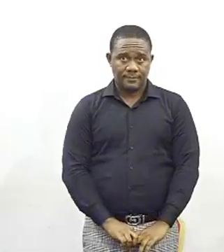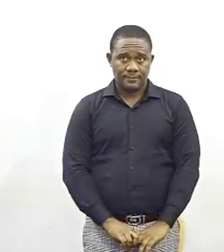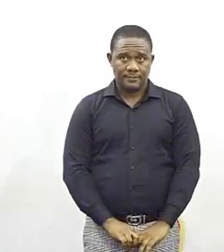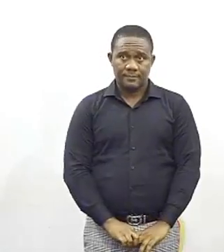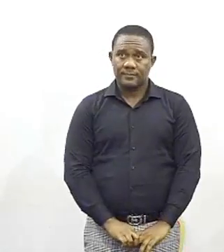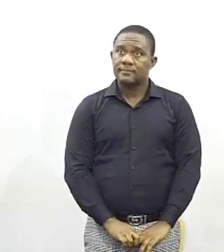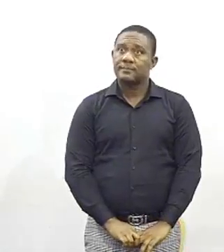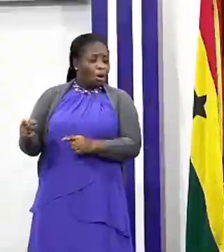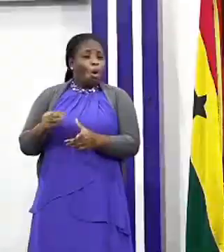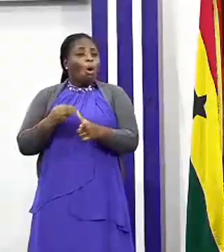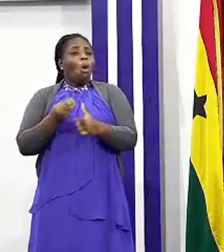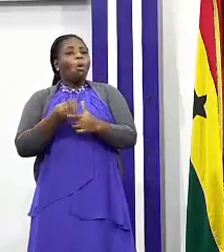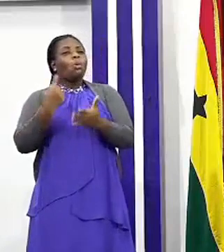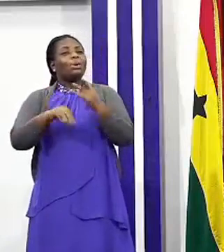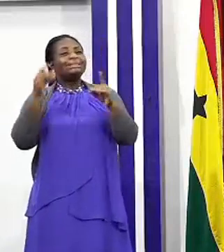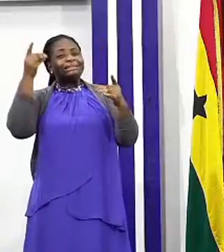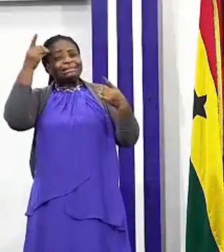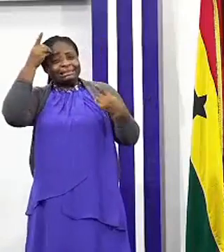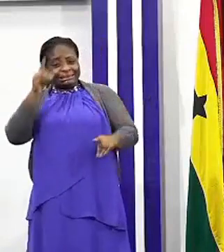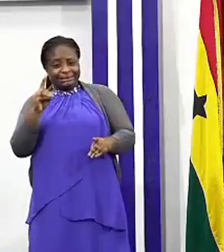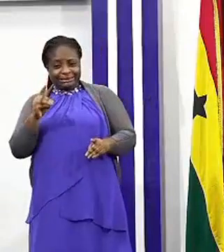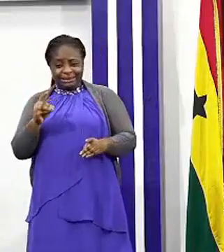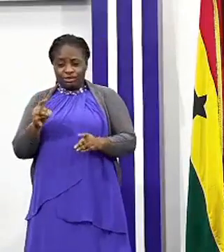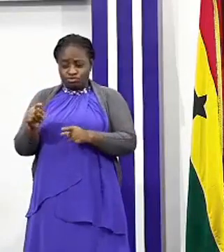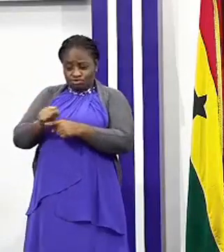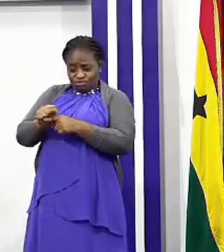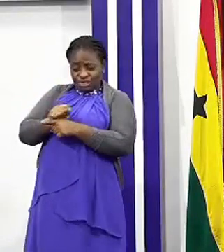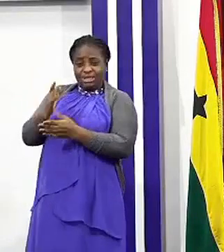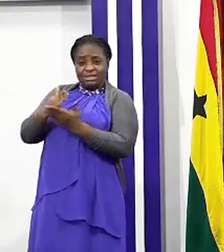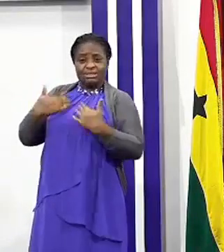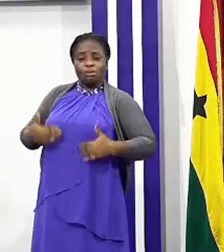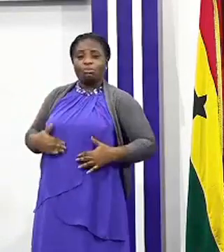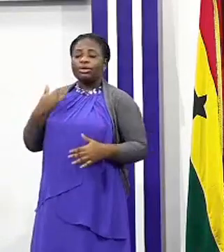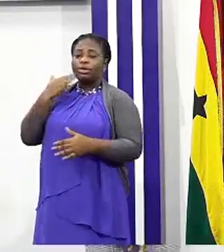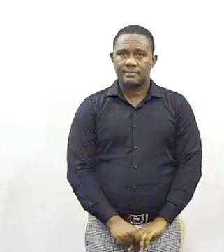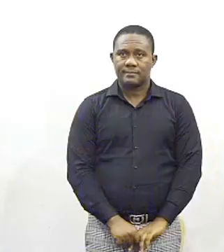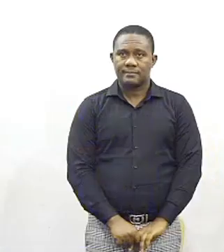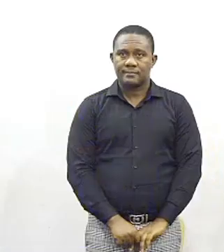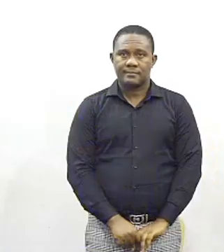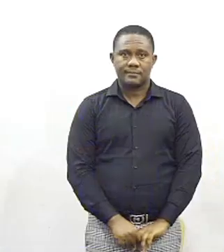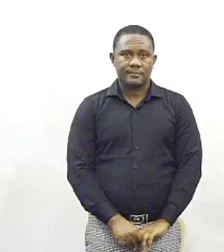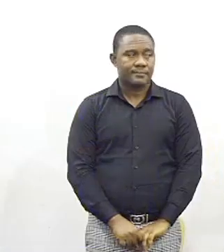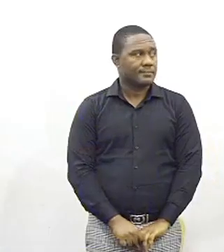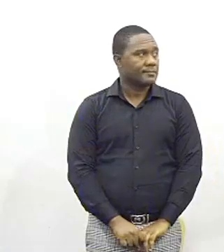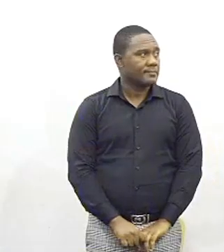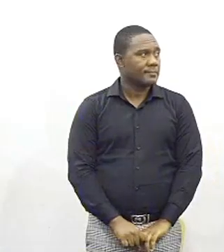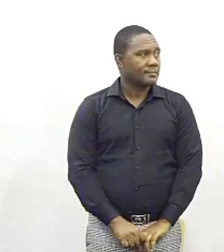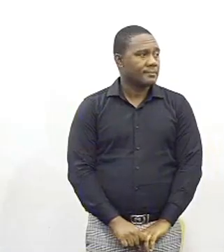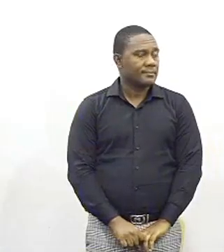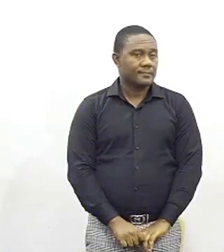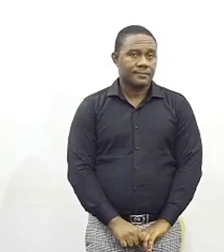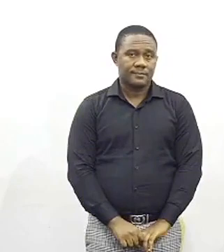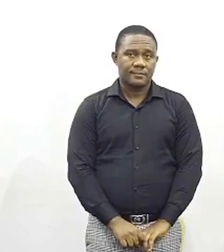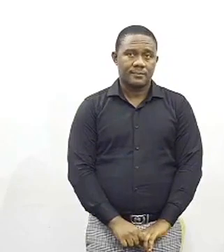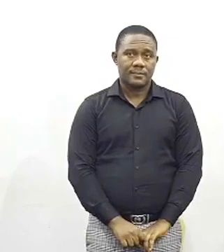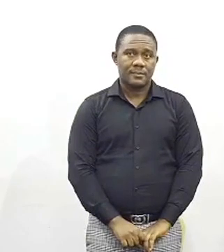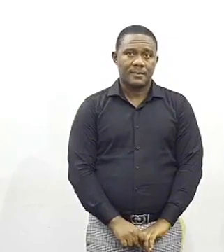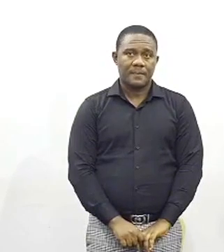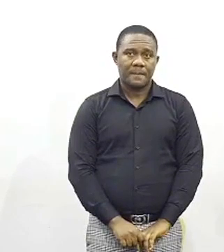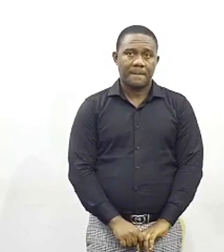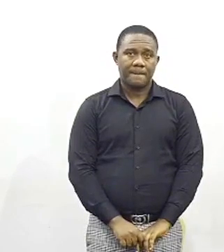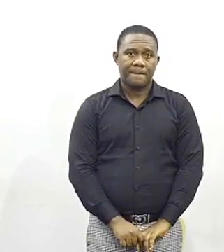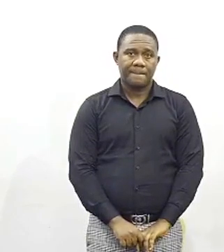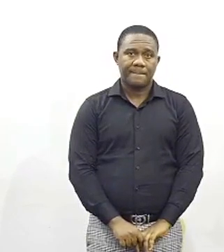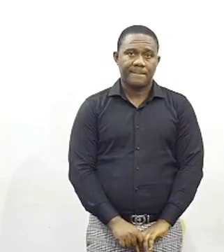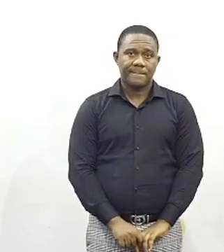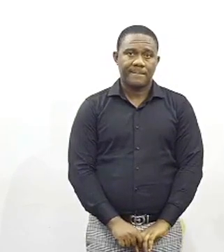the decision exactly to treat somebody right at home? Right. Okay. Are they monitored? Because there were concerns that people